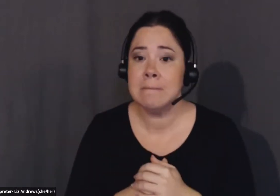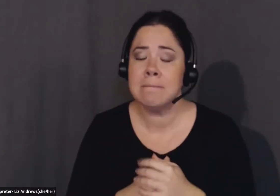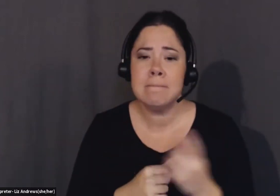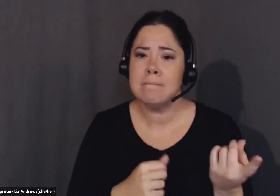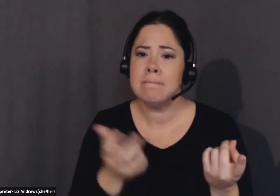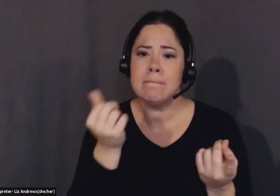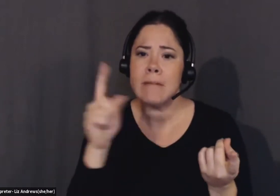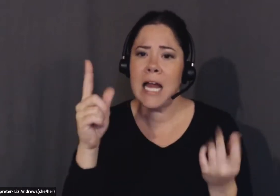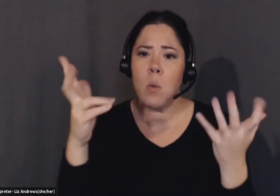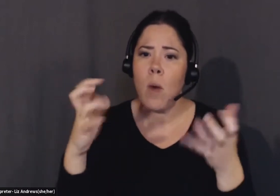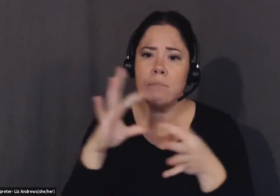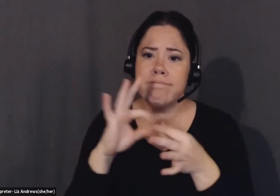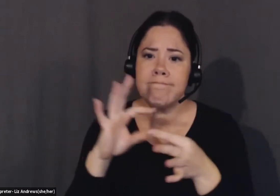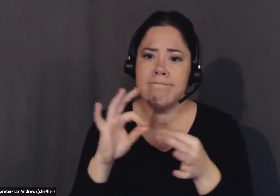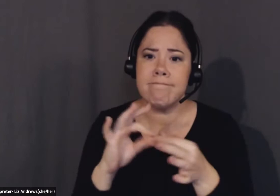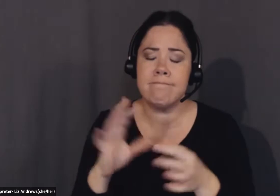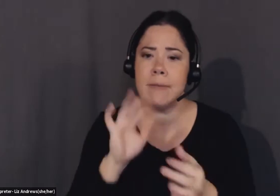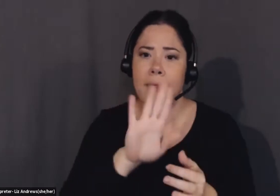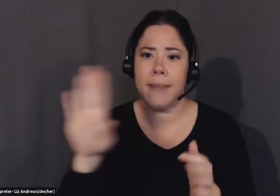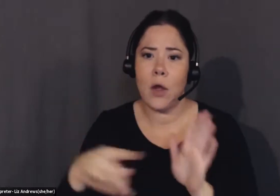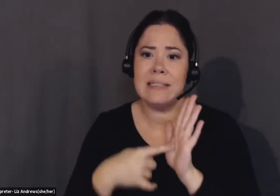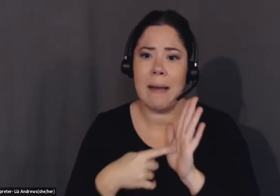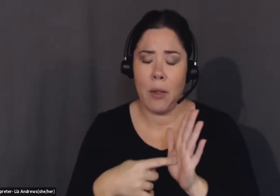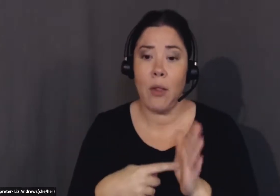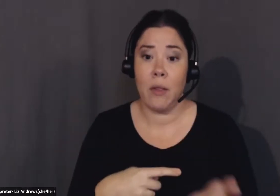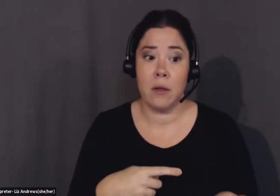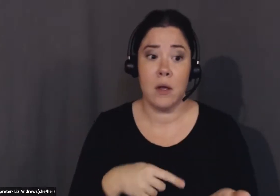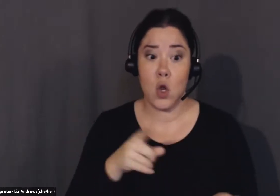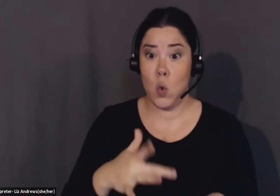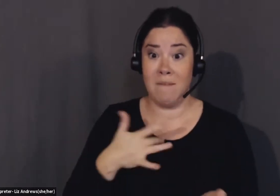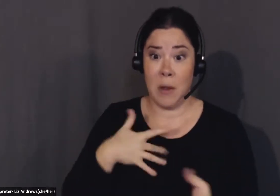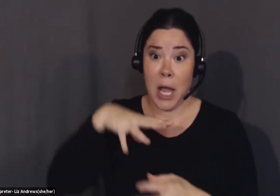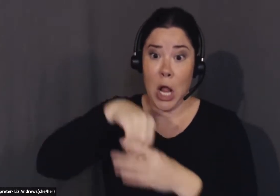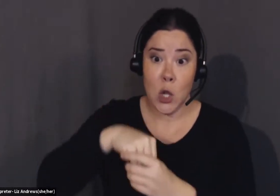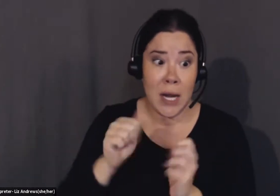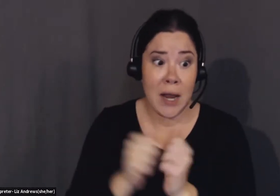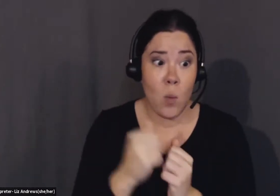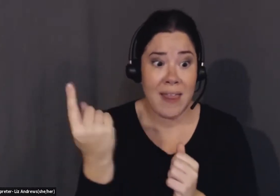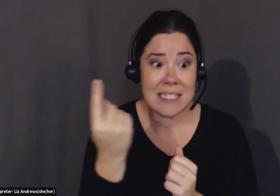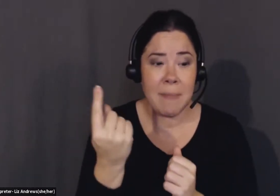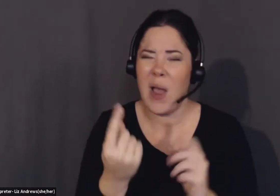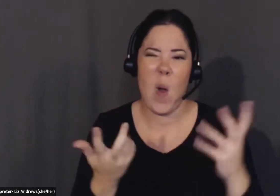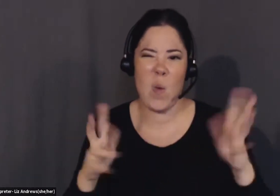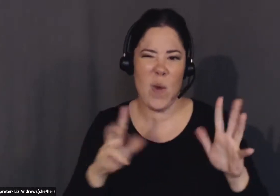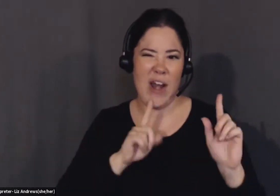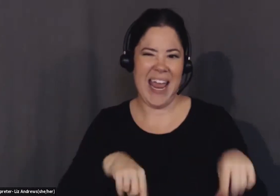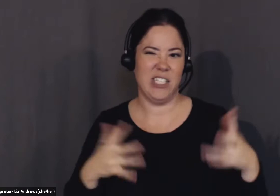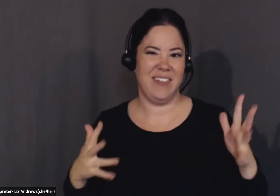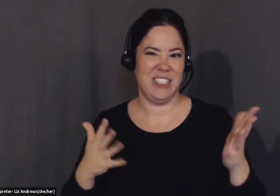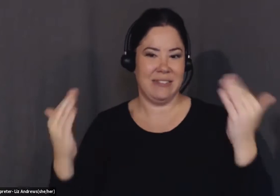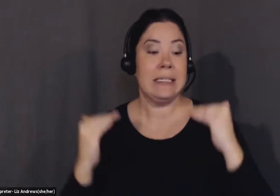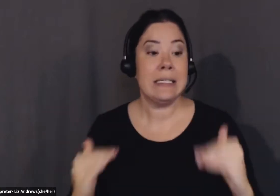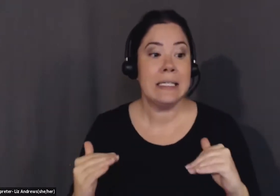would like to share an example of when they were included in something? Or, I'm sorry. Well, we already We did that one. question. The next question